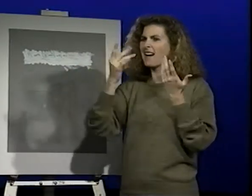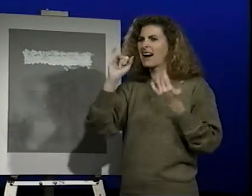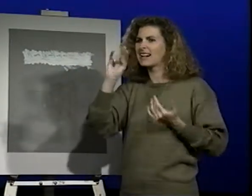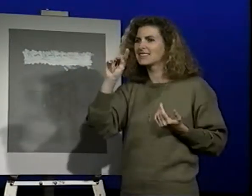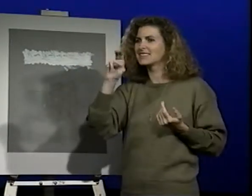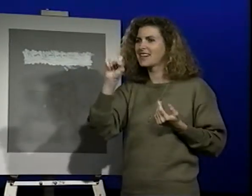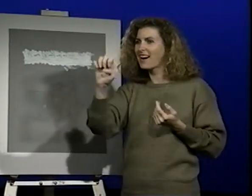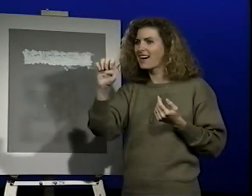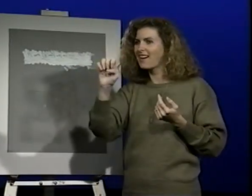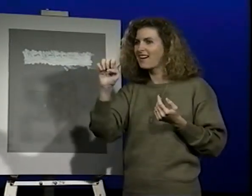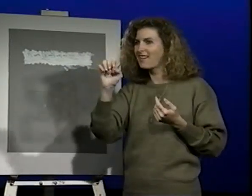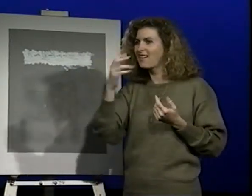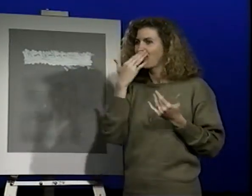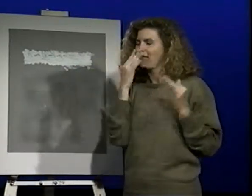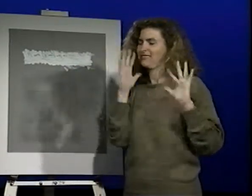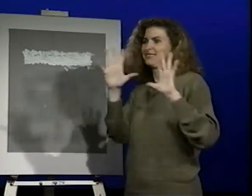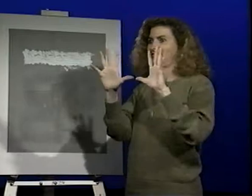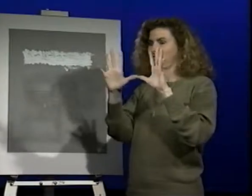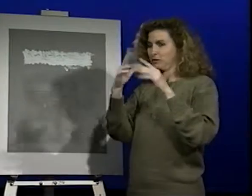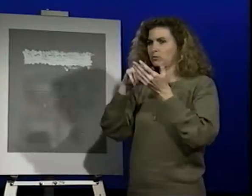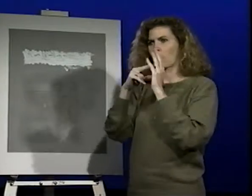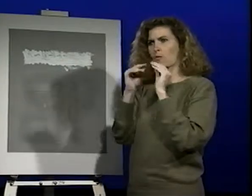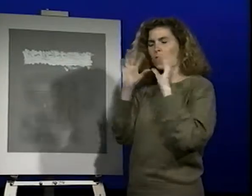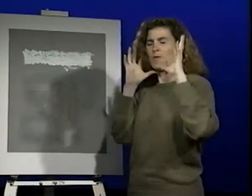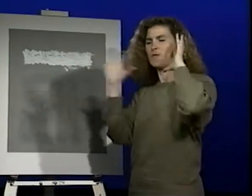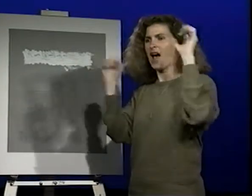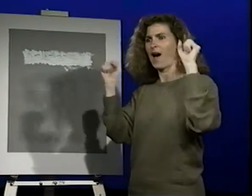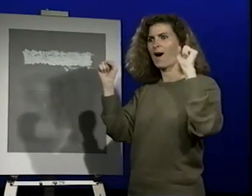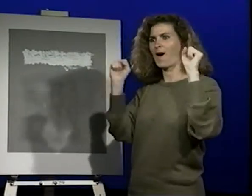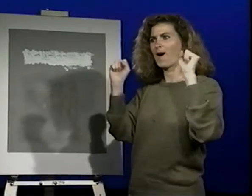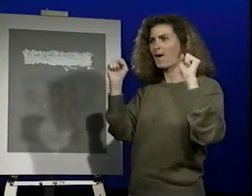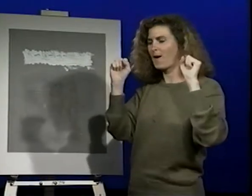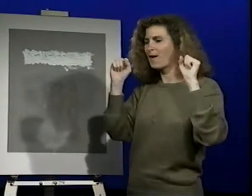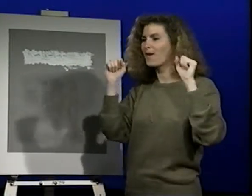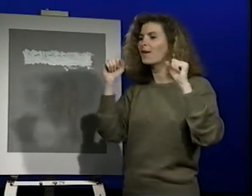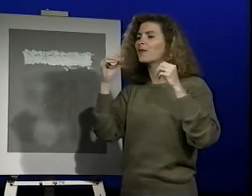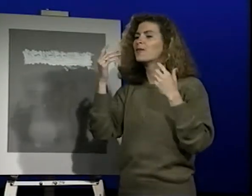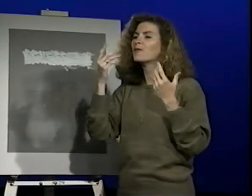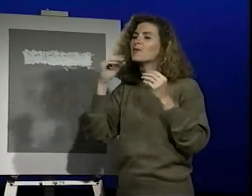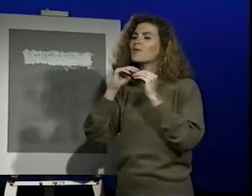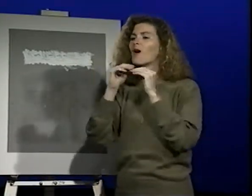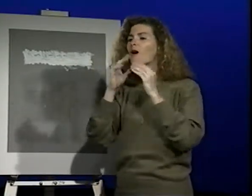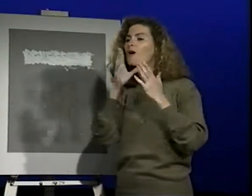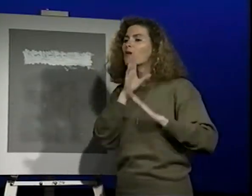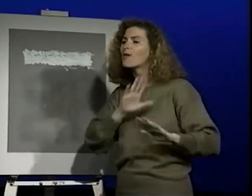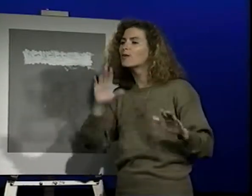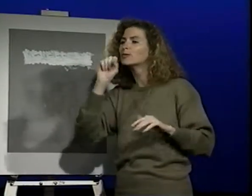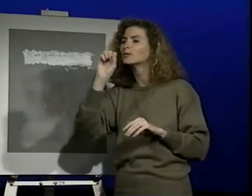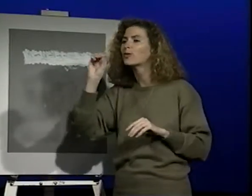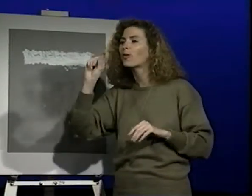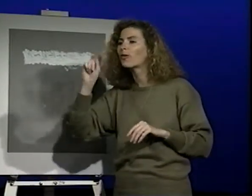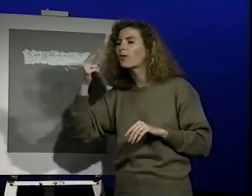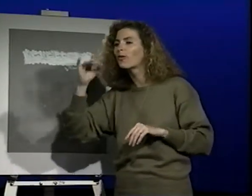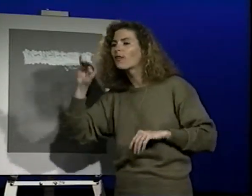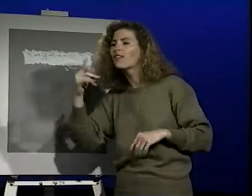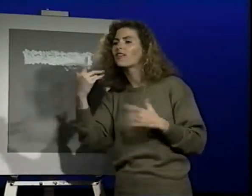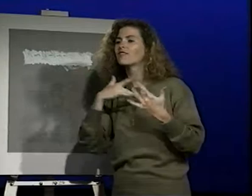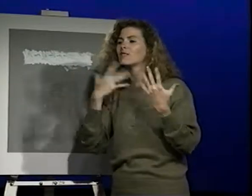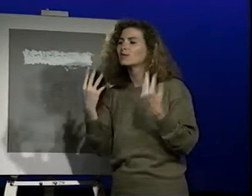For example, red, yellow, and orange were very high intensity colors, bright colors. And then there were